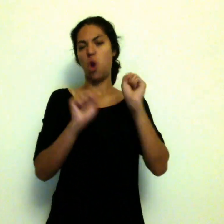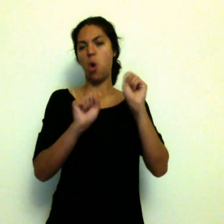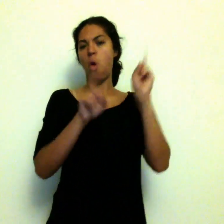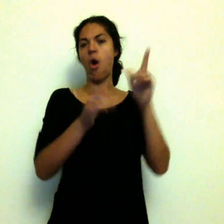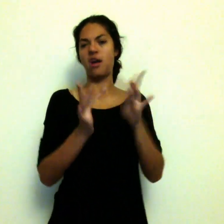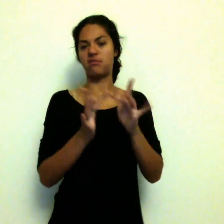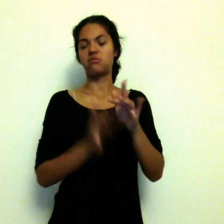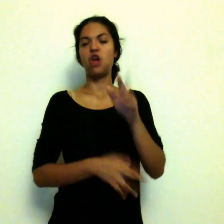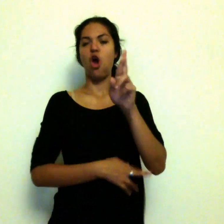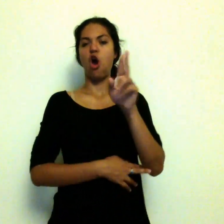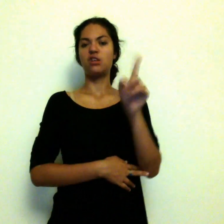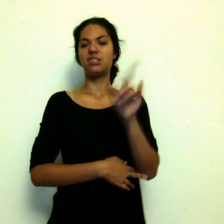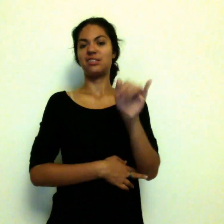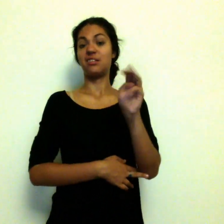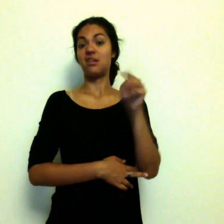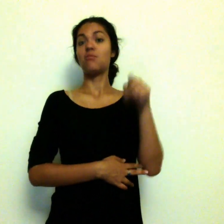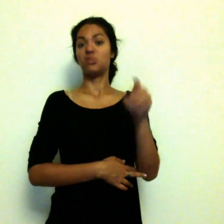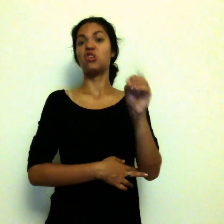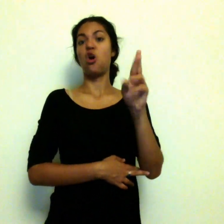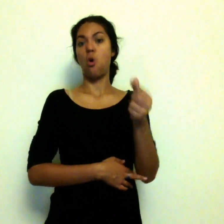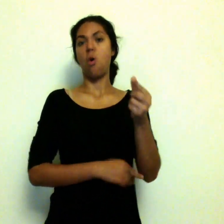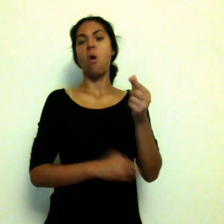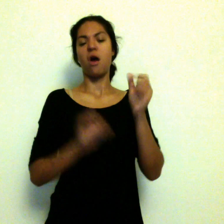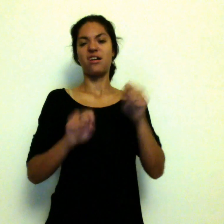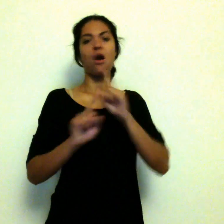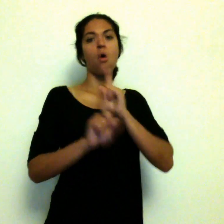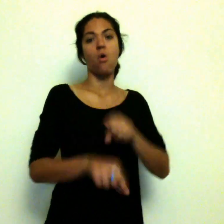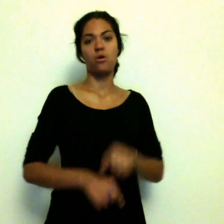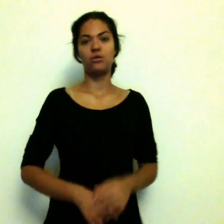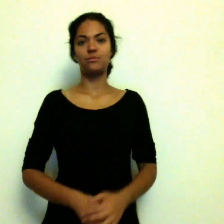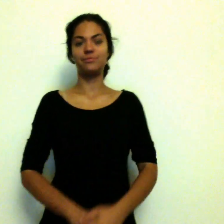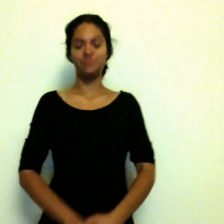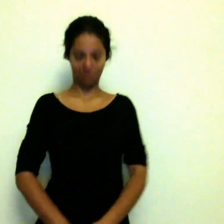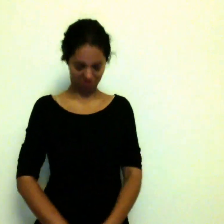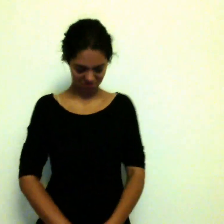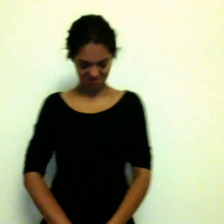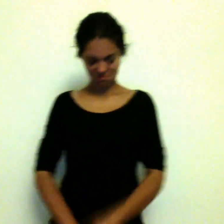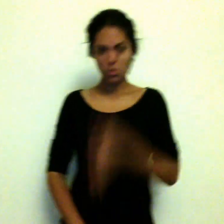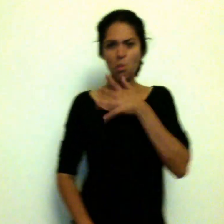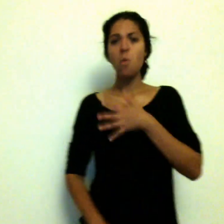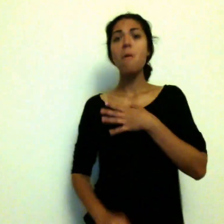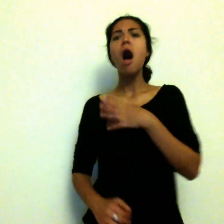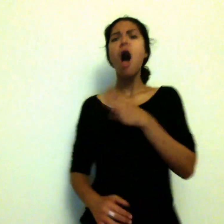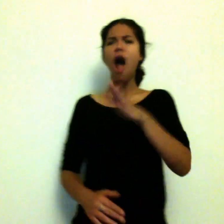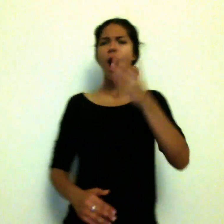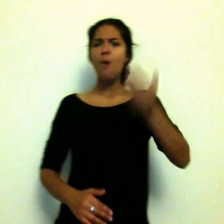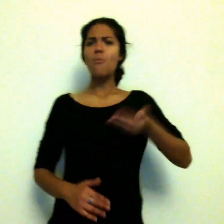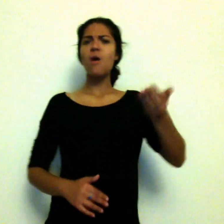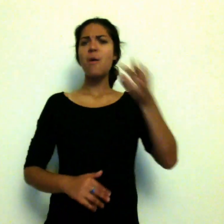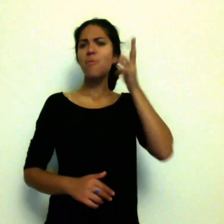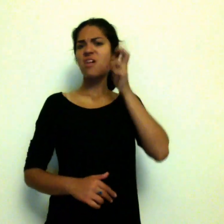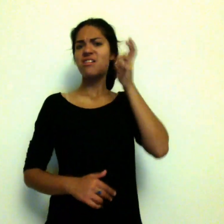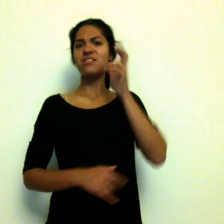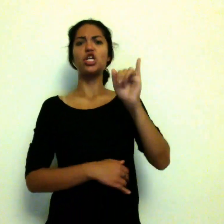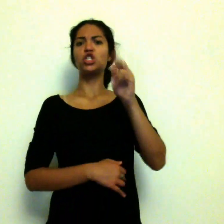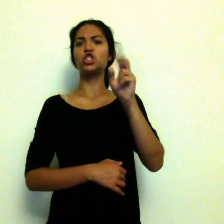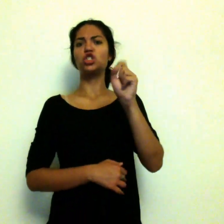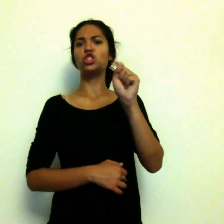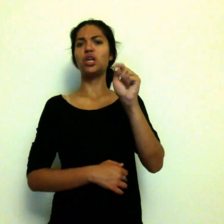Just a Thought with Ravi Zacharias. You cannot worship him without you costing your own comfort zone, taking away